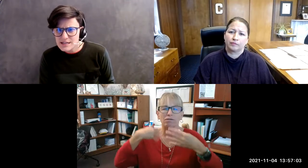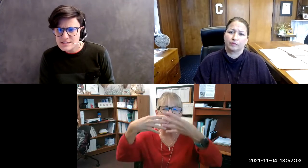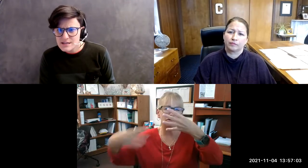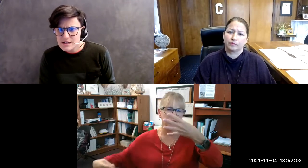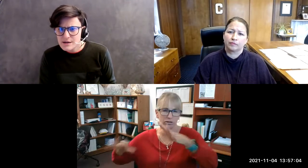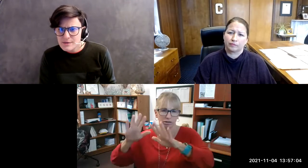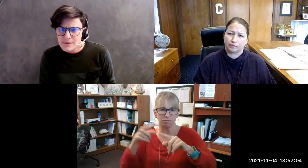eyes.